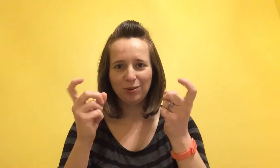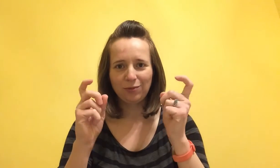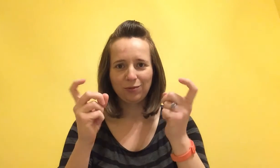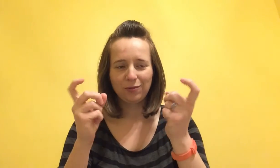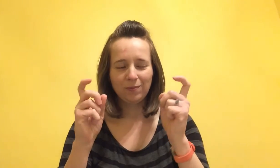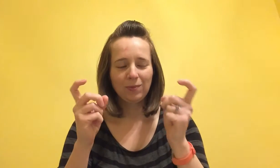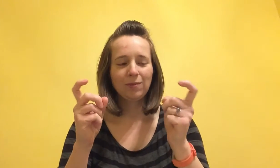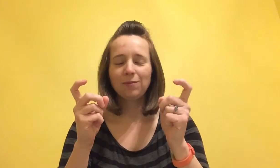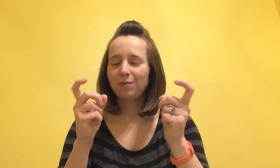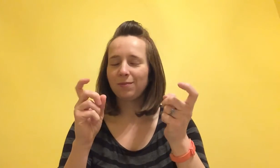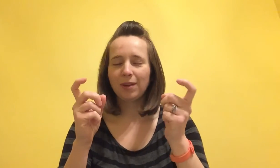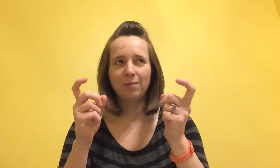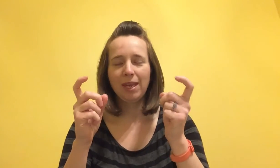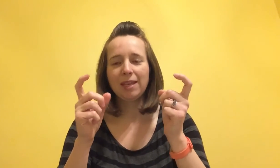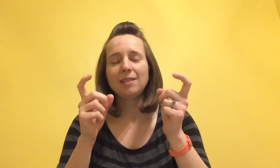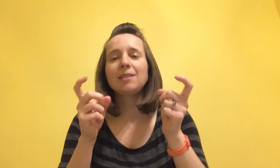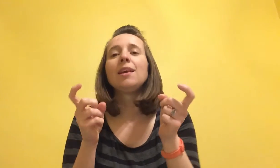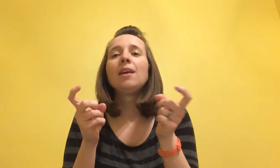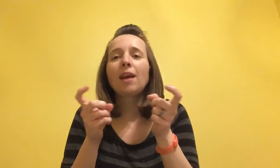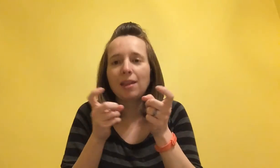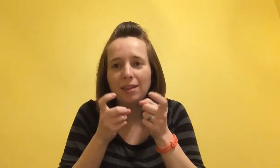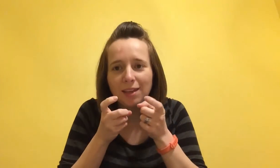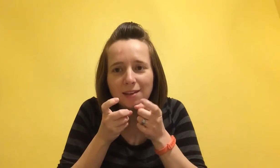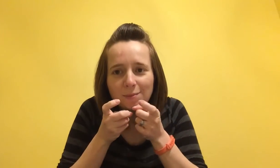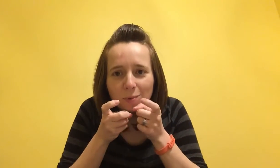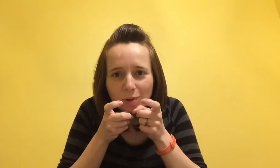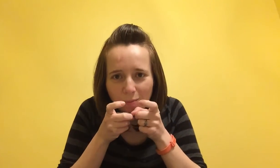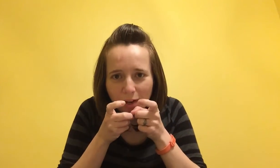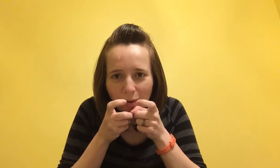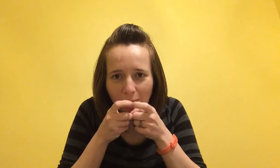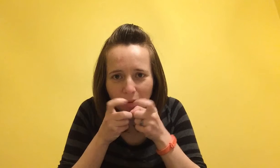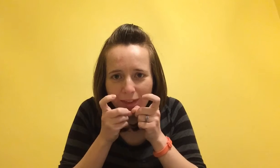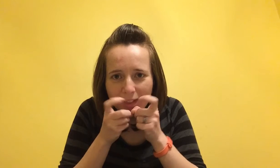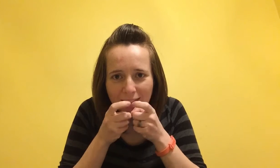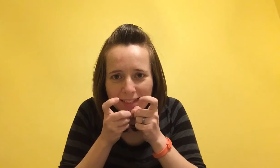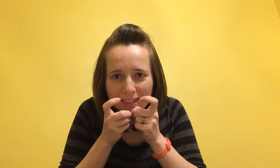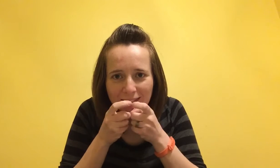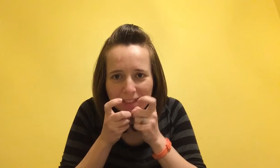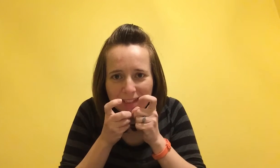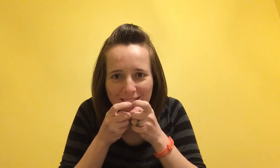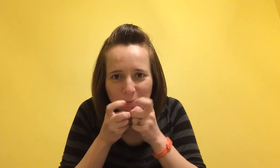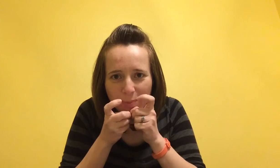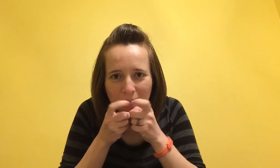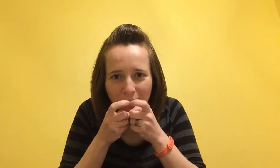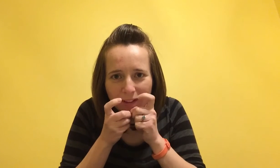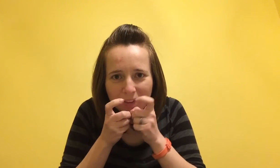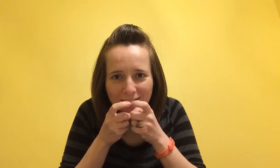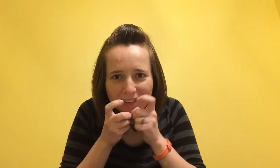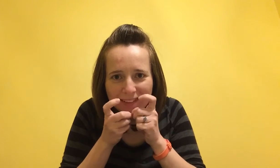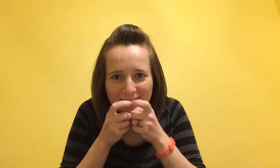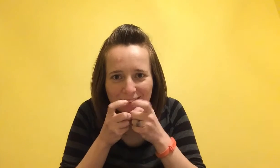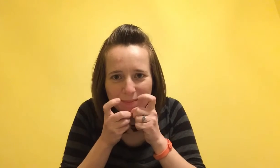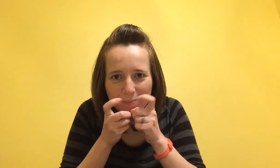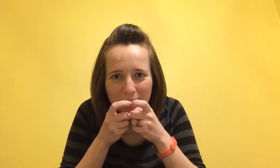of hands, and then put them by your mouth like this. This is beetle.